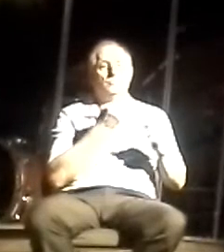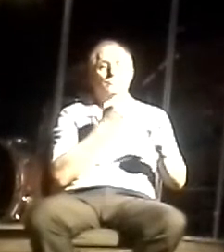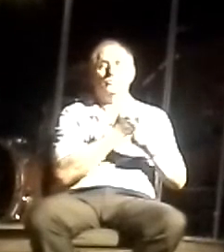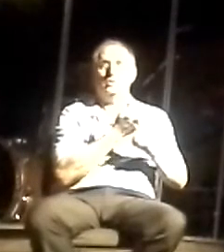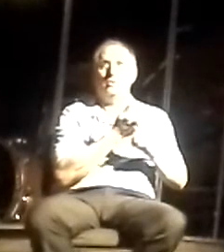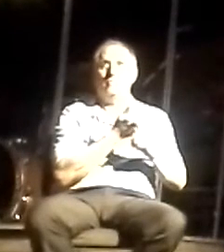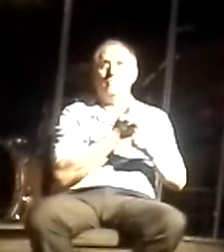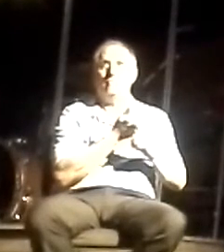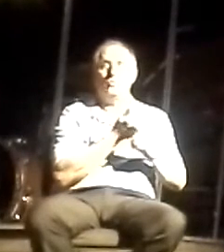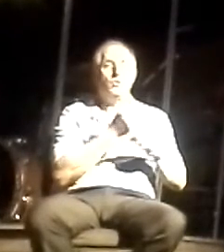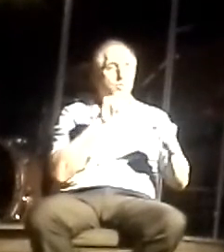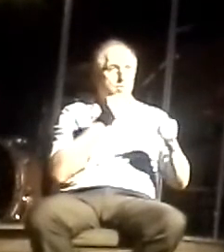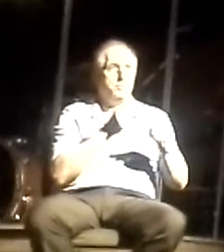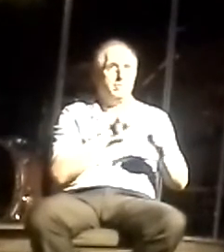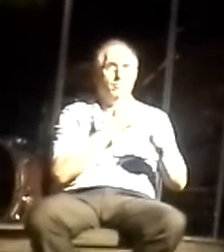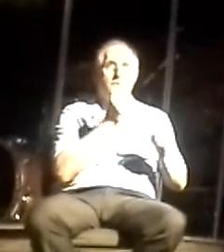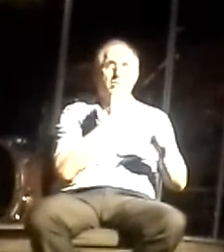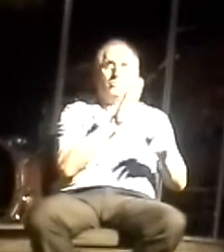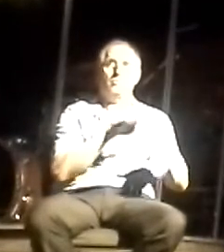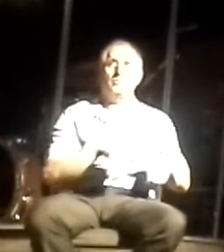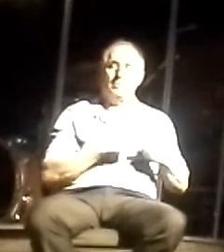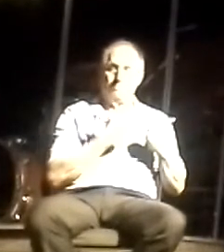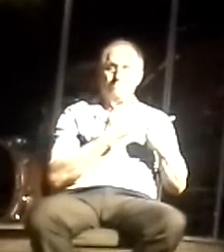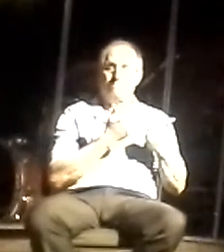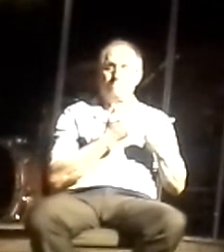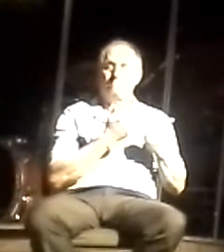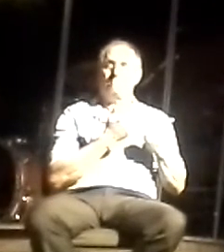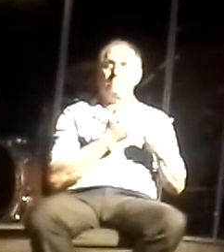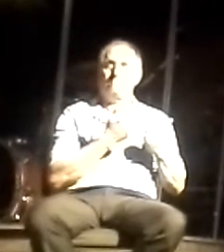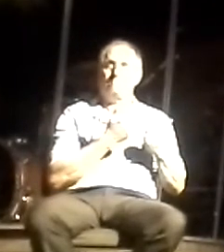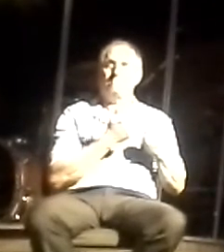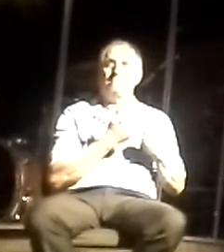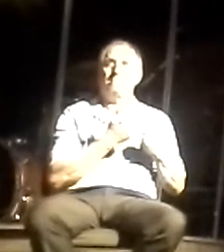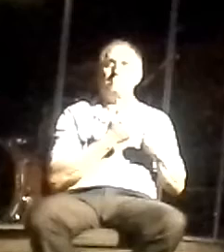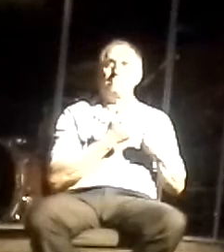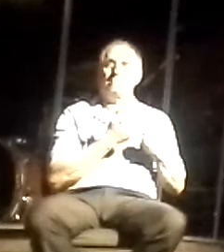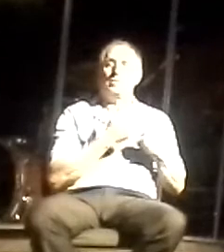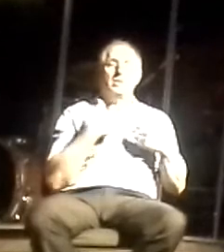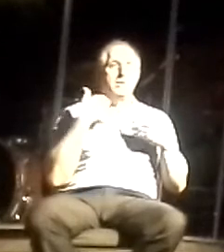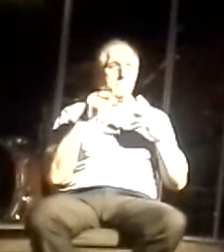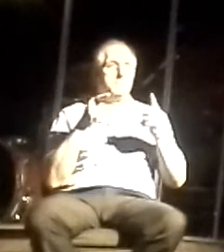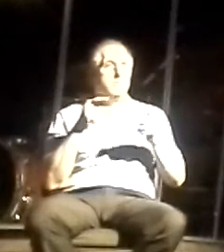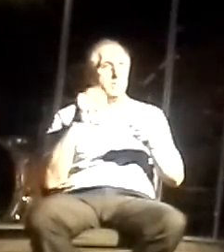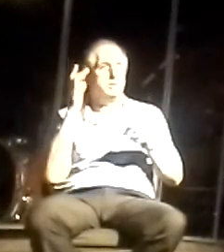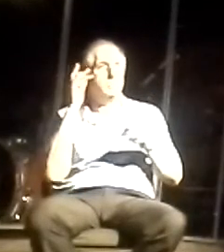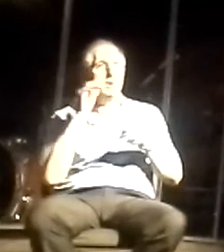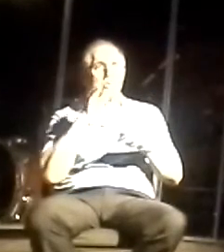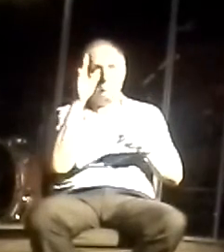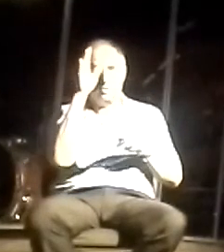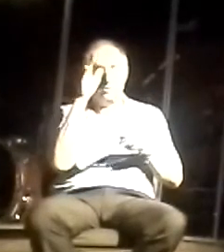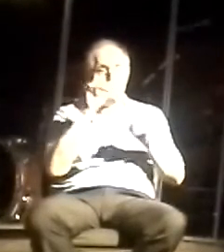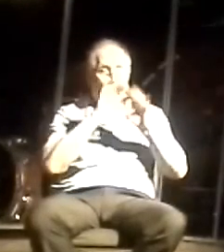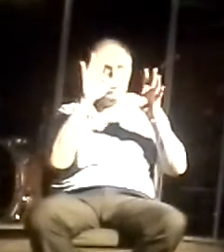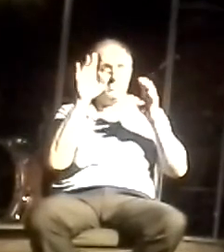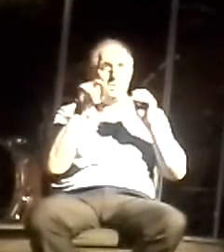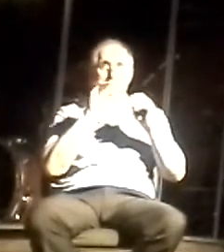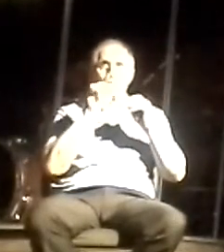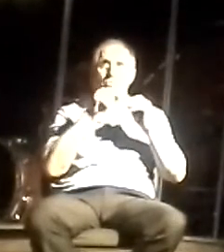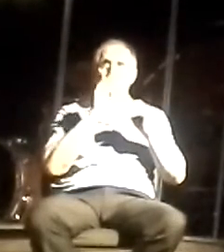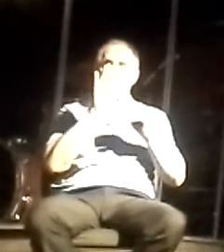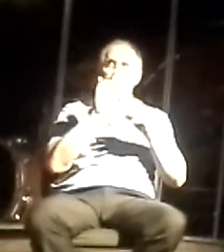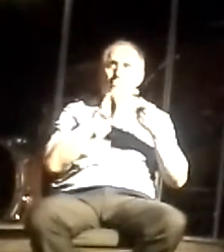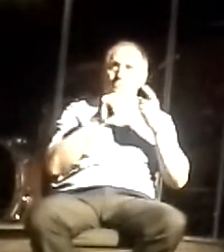You eventually will hurt everybody that you love. Young people, this is why your parents freak out about your